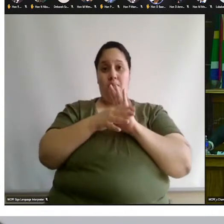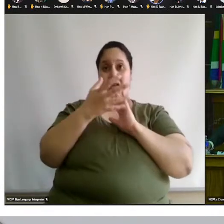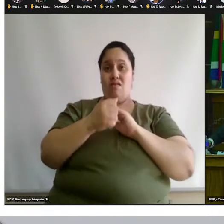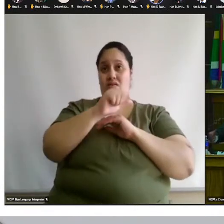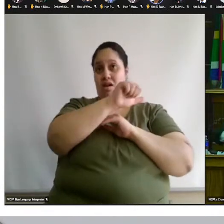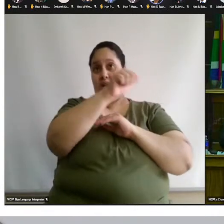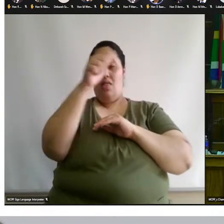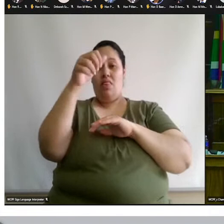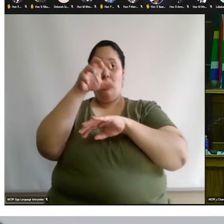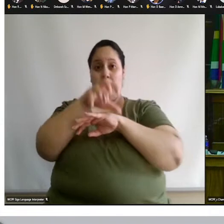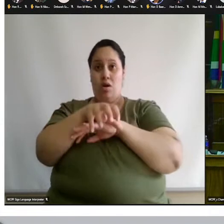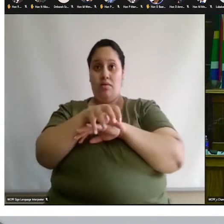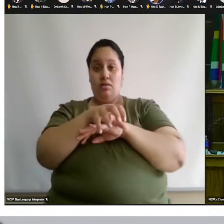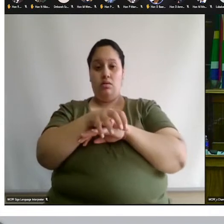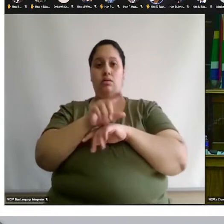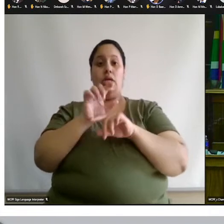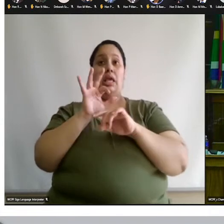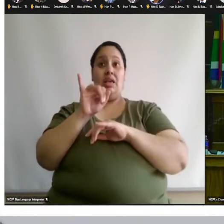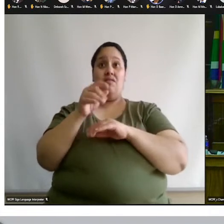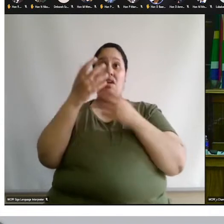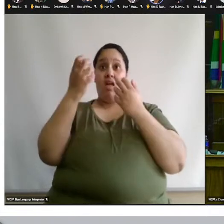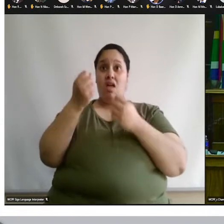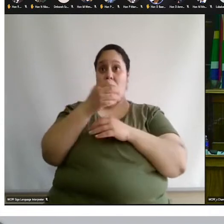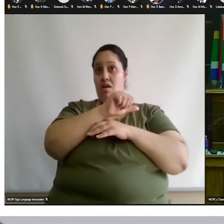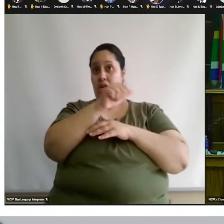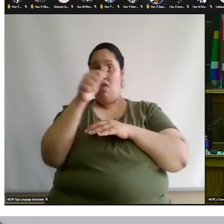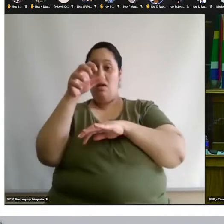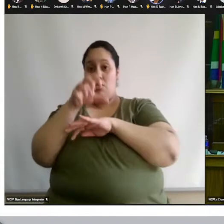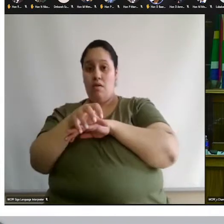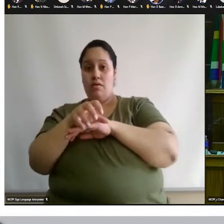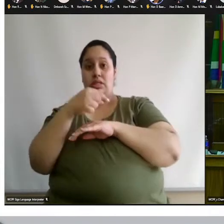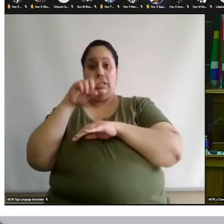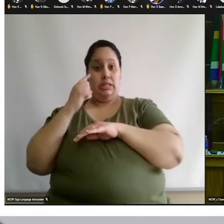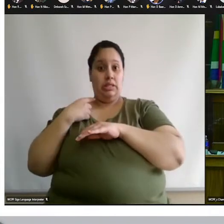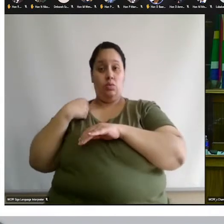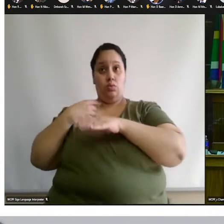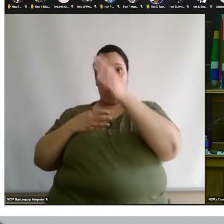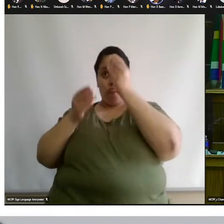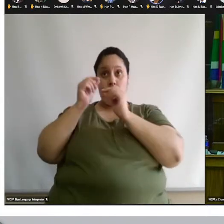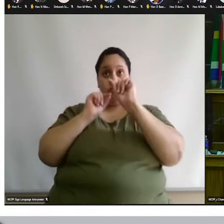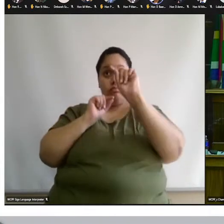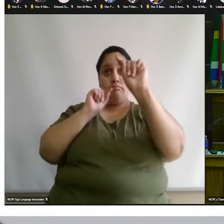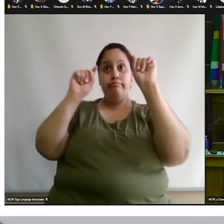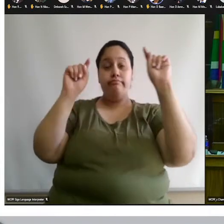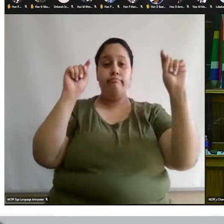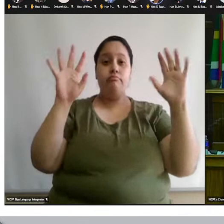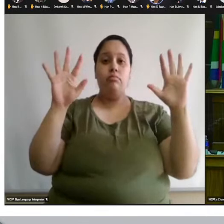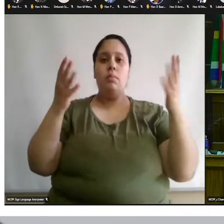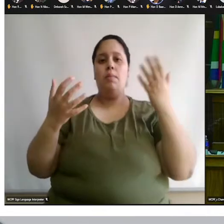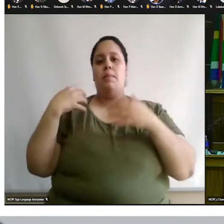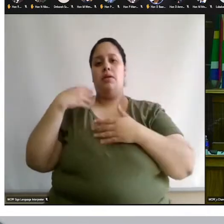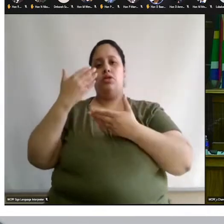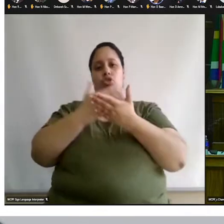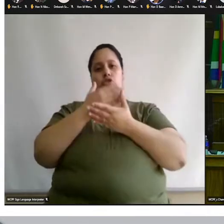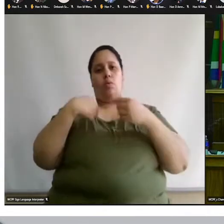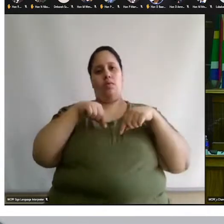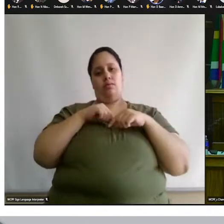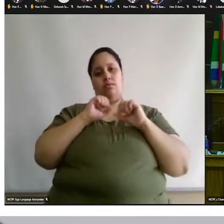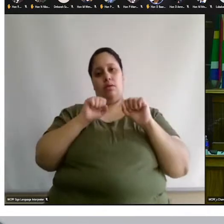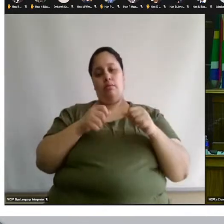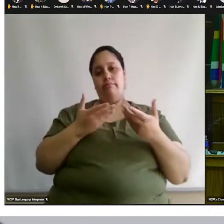and if so, if there are any learnings from those provinces that the Minister could share with us. Thank you.